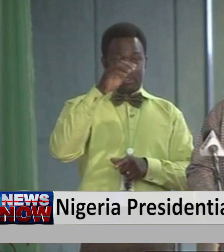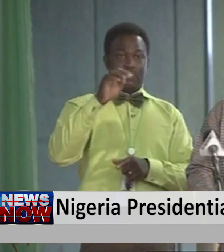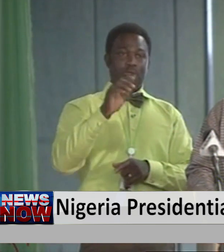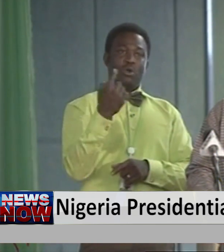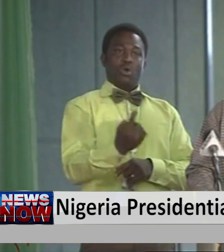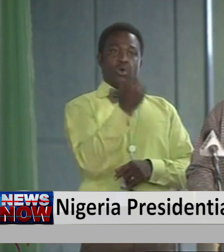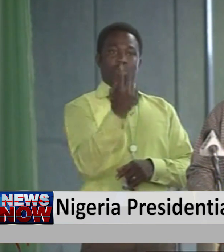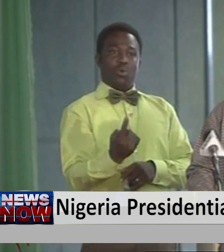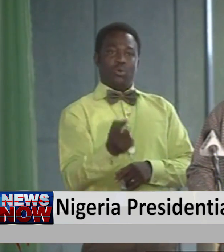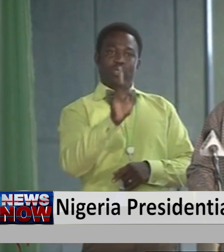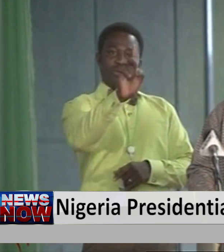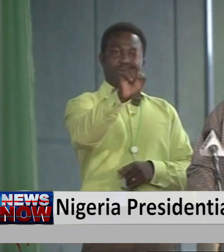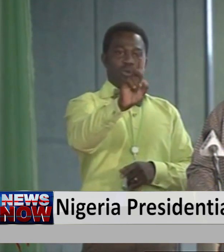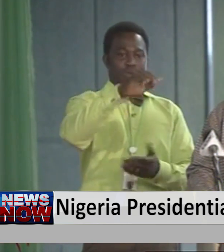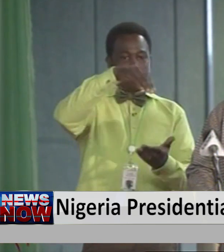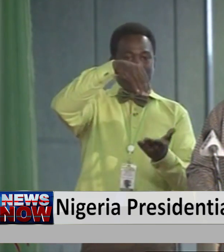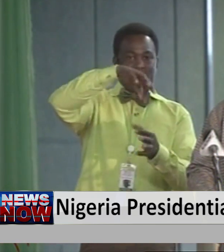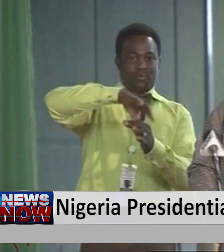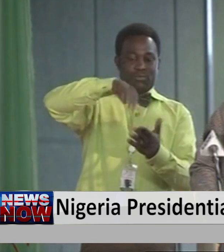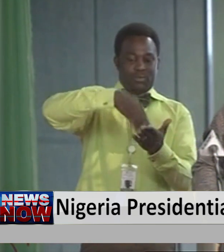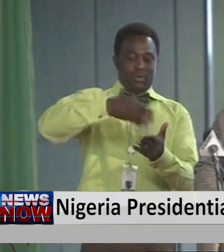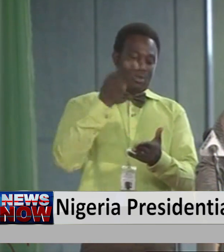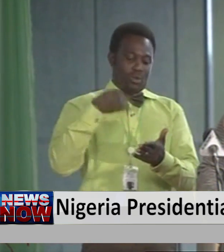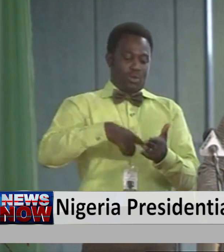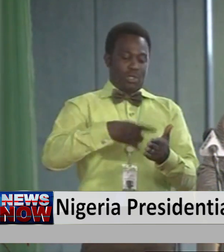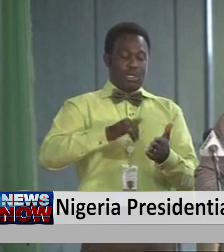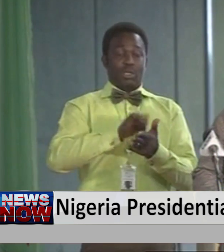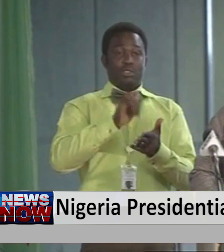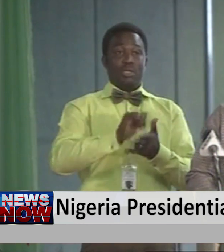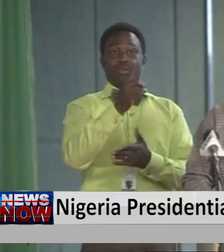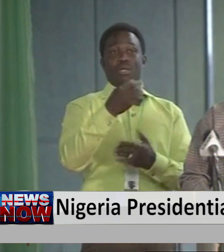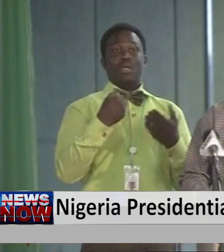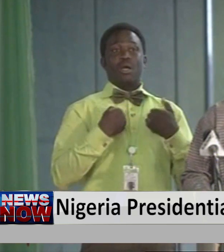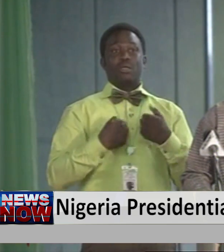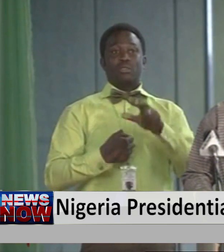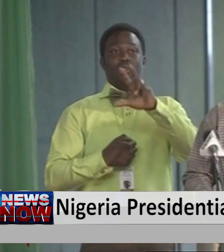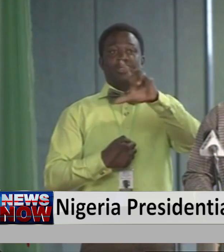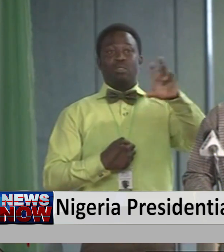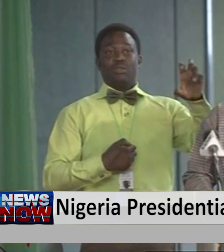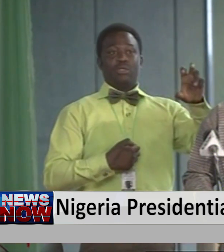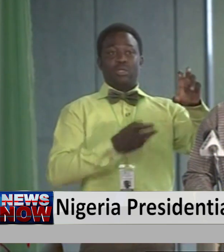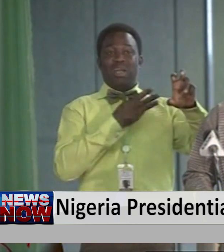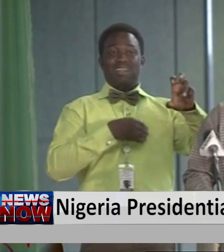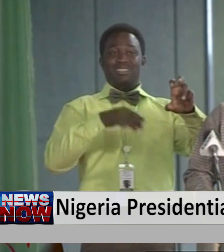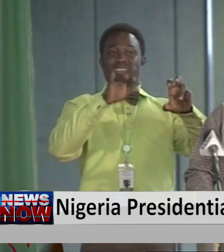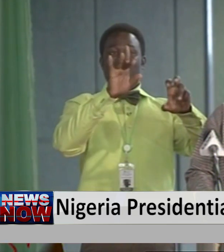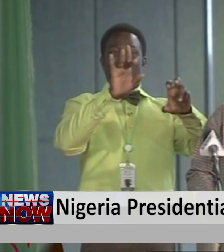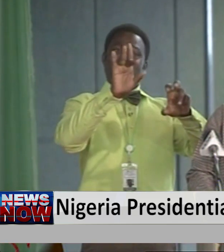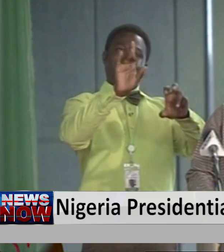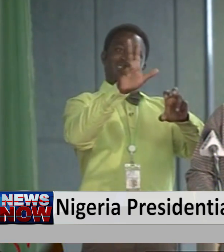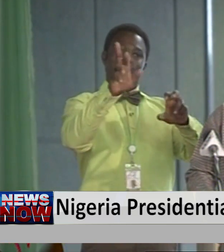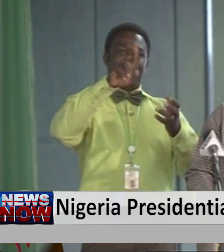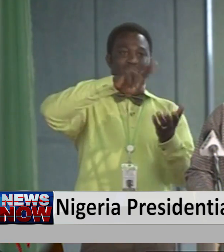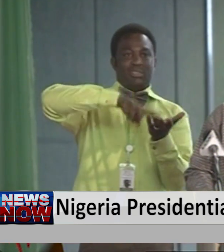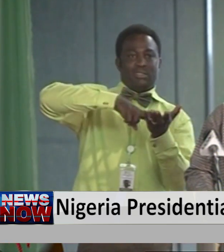only 1 polling unit was cancelled, and that polling unit has 382 registered voters.